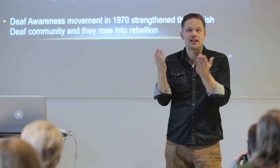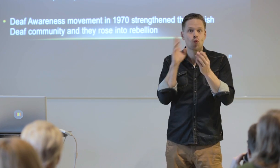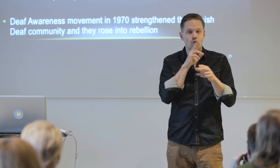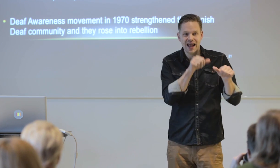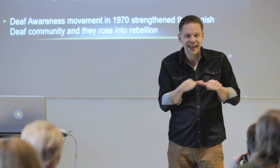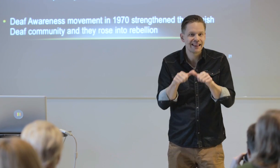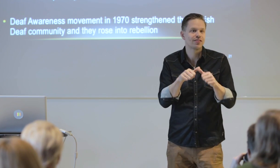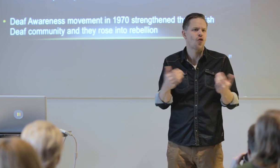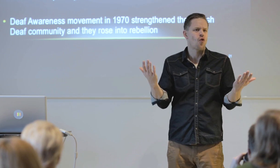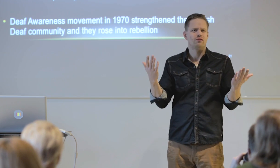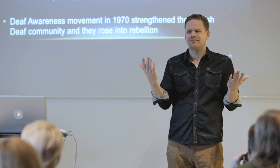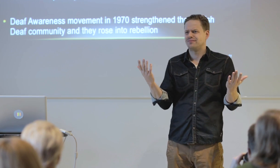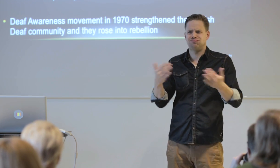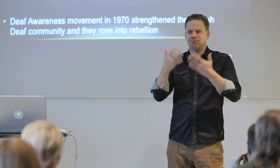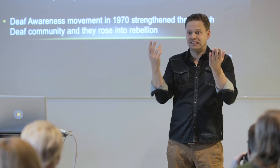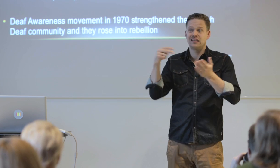And also deaf clubs and deaf association